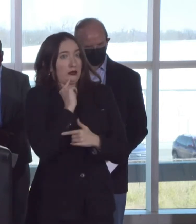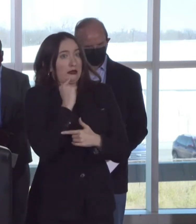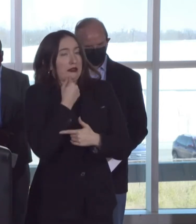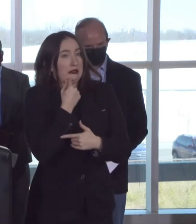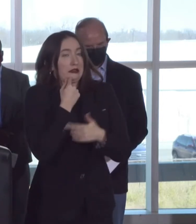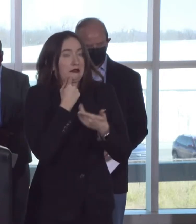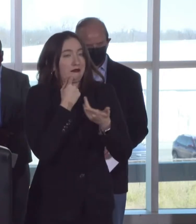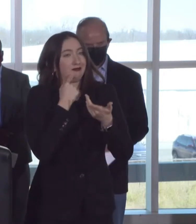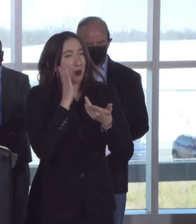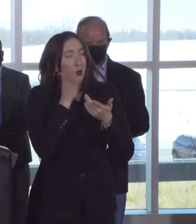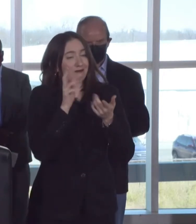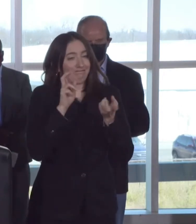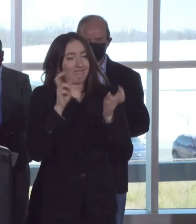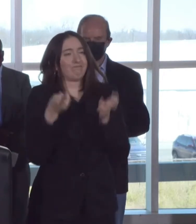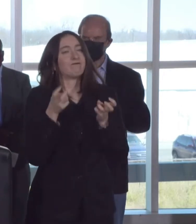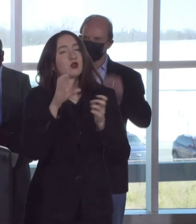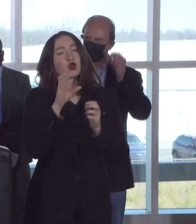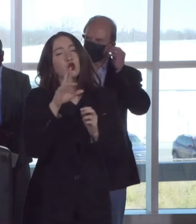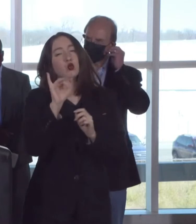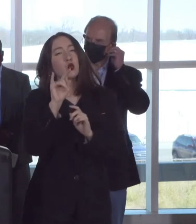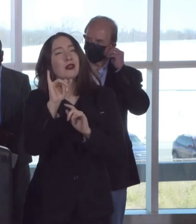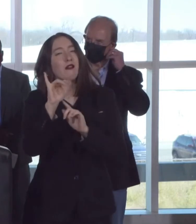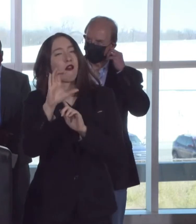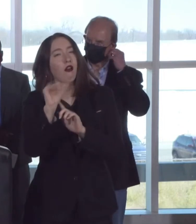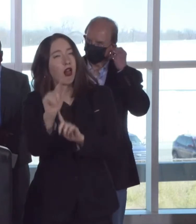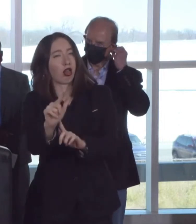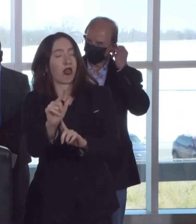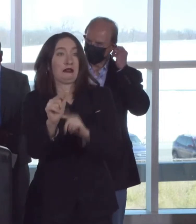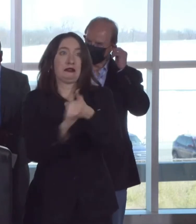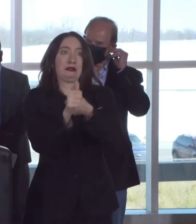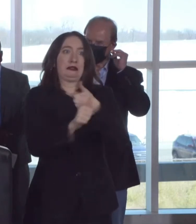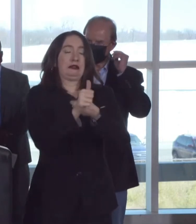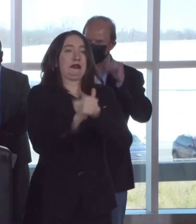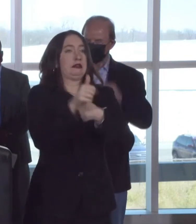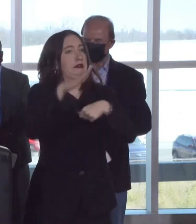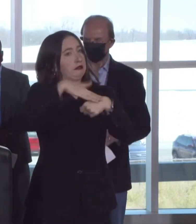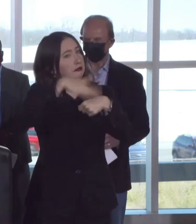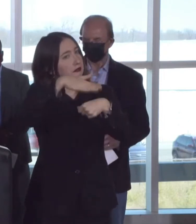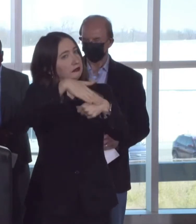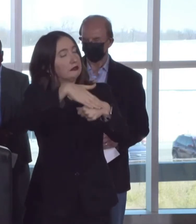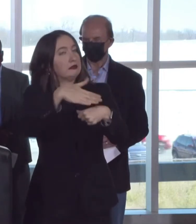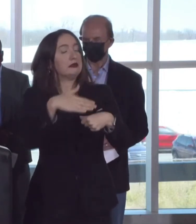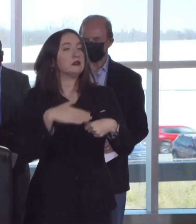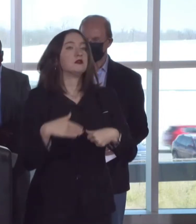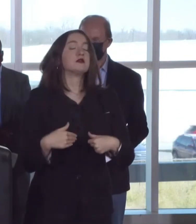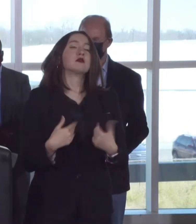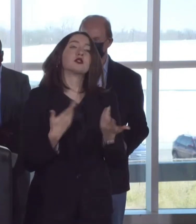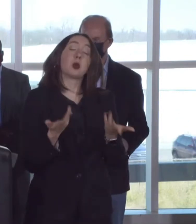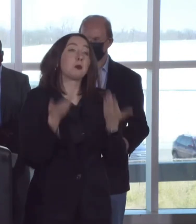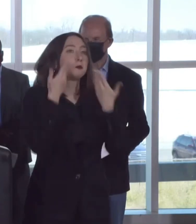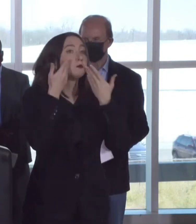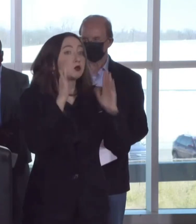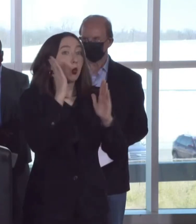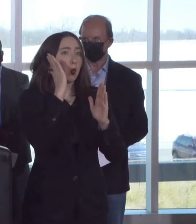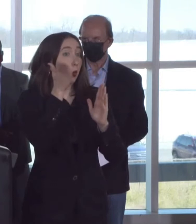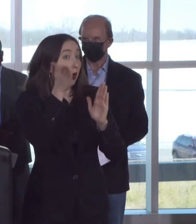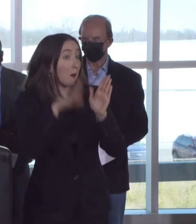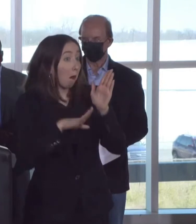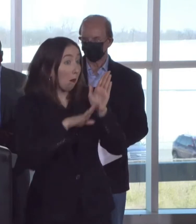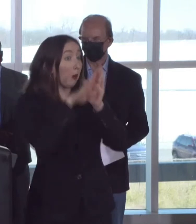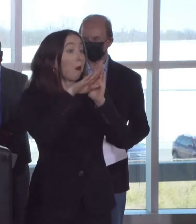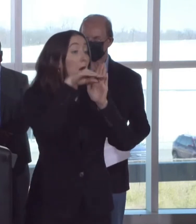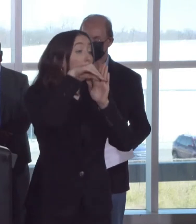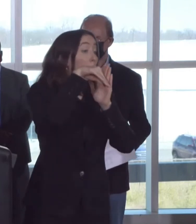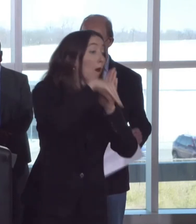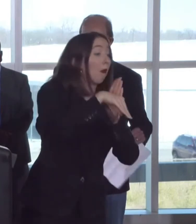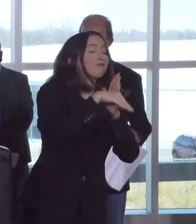critical category. Although it's hard to tell if we've yet reached our peak, or when we will reach our peak, we continue to